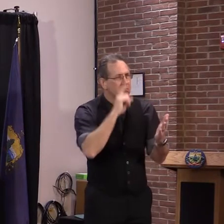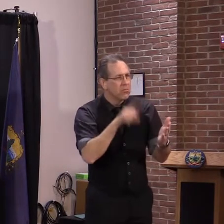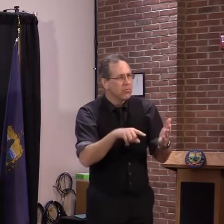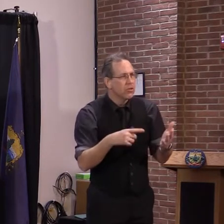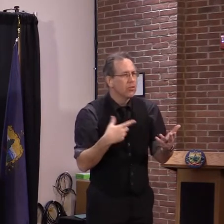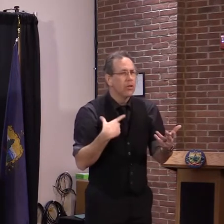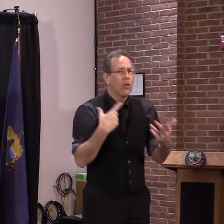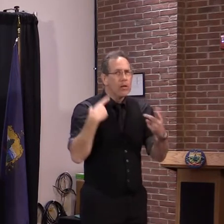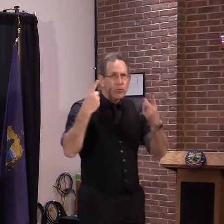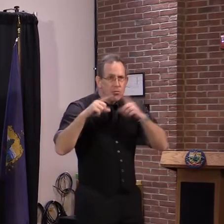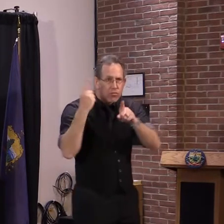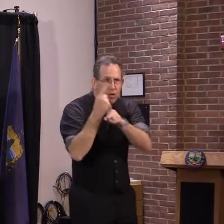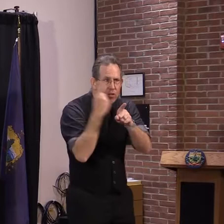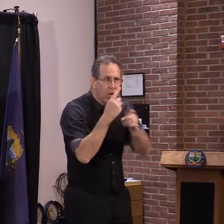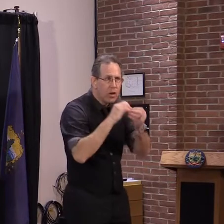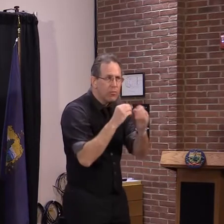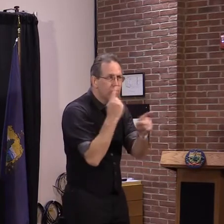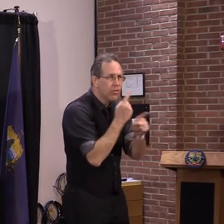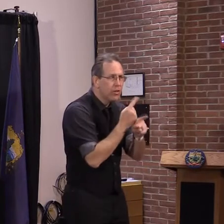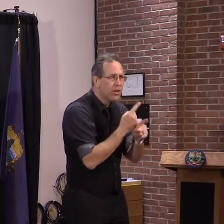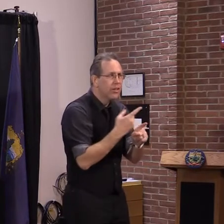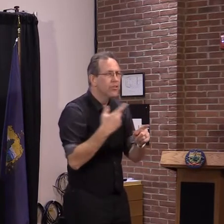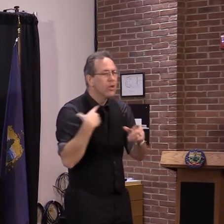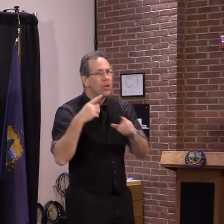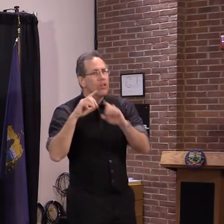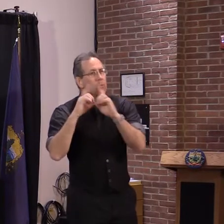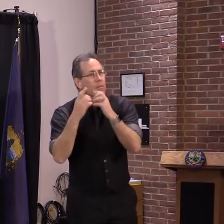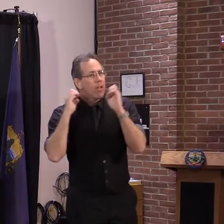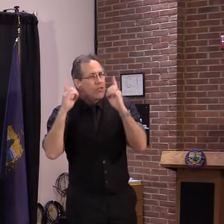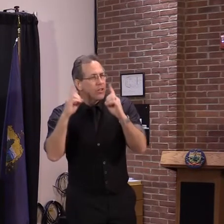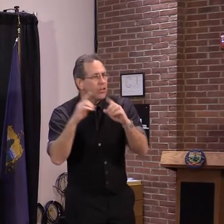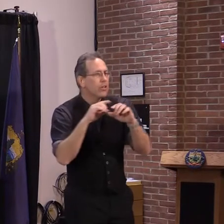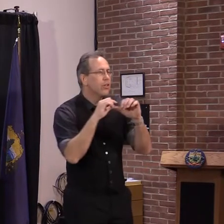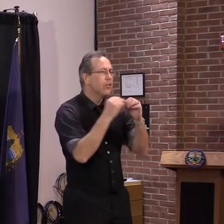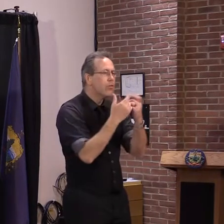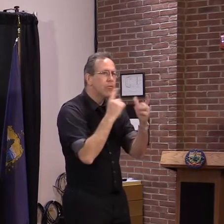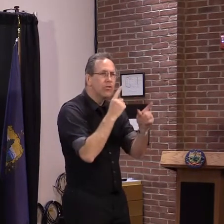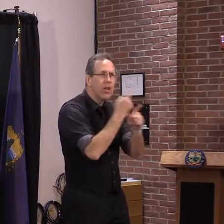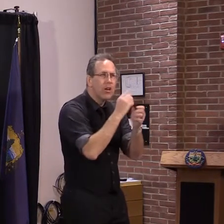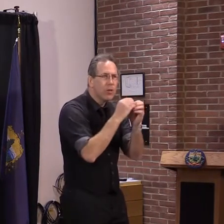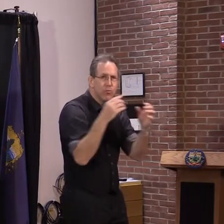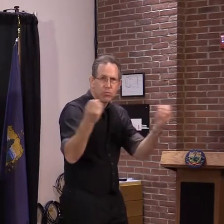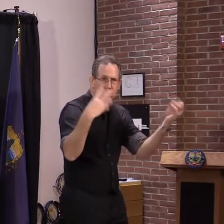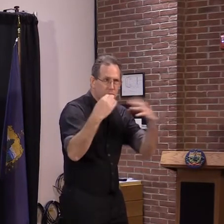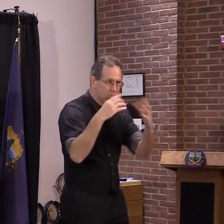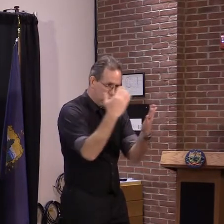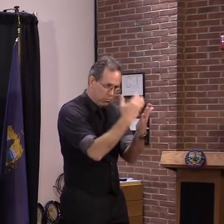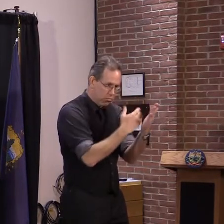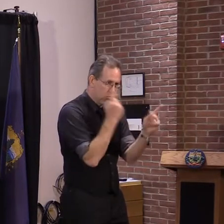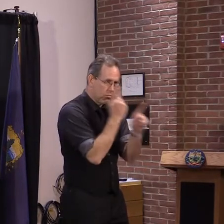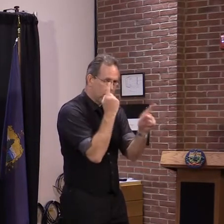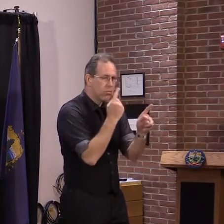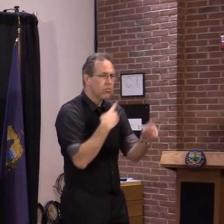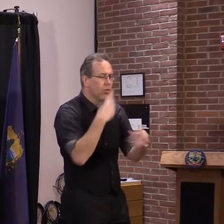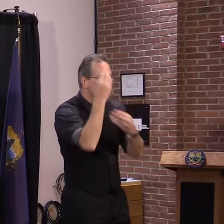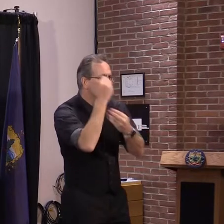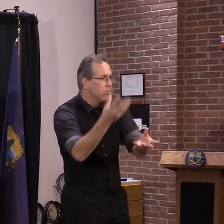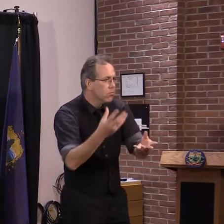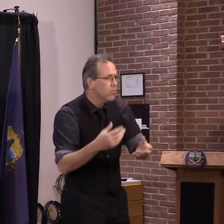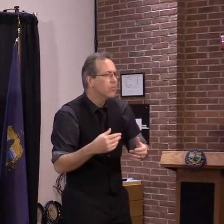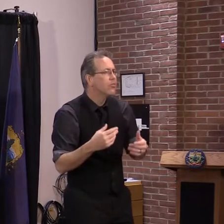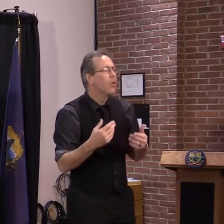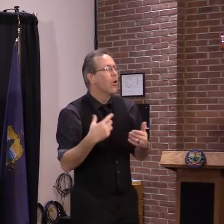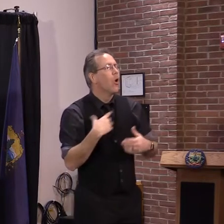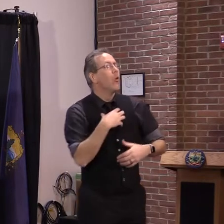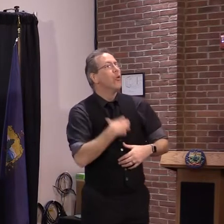Health and the Agency of Education. So we just want to make sure the number is correct. It's not as high as we hoped, but we'll see when the